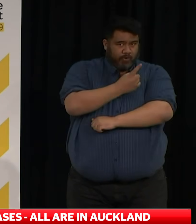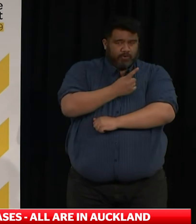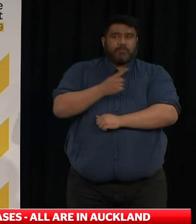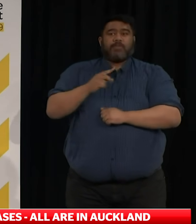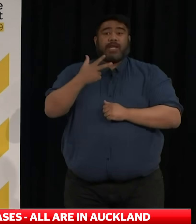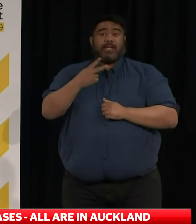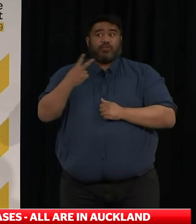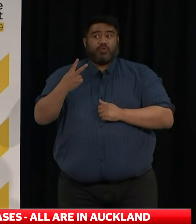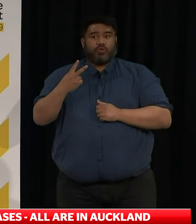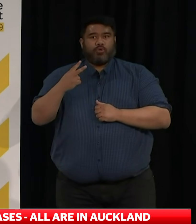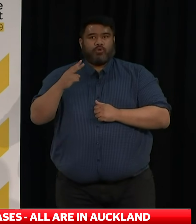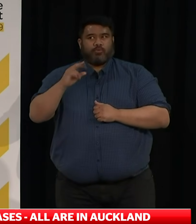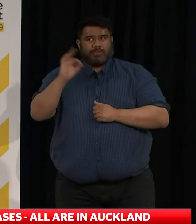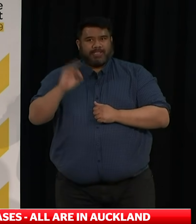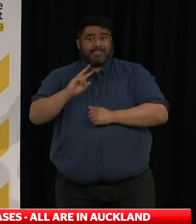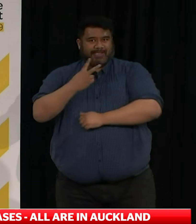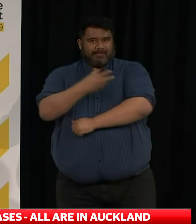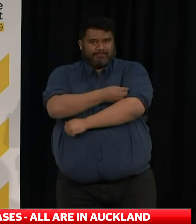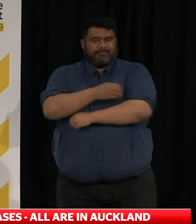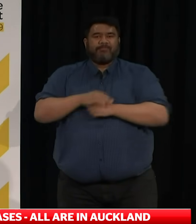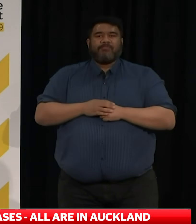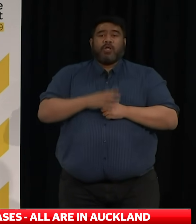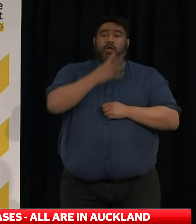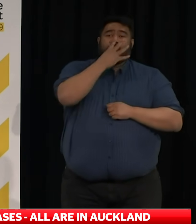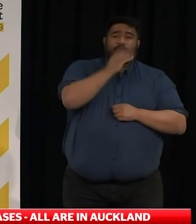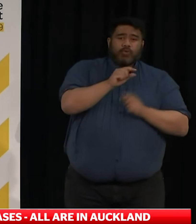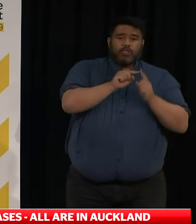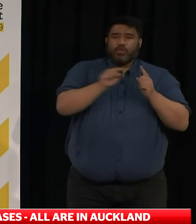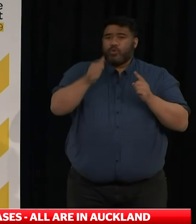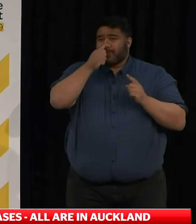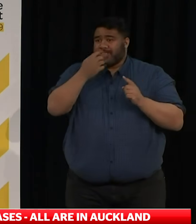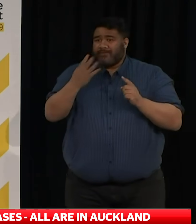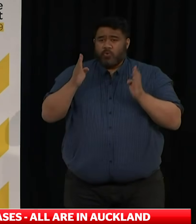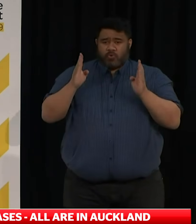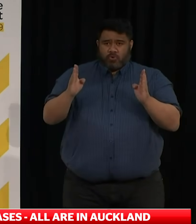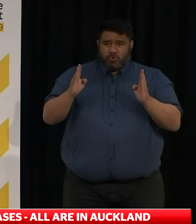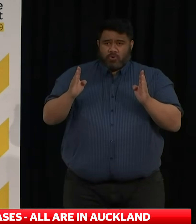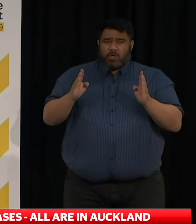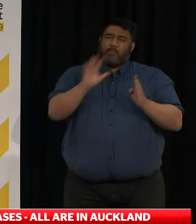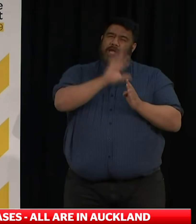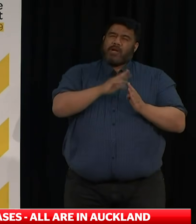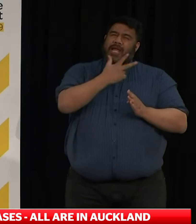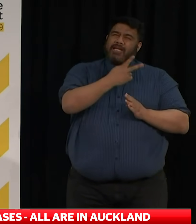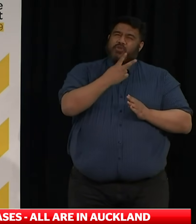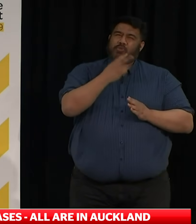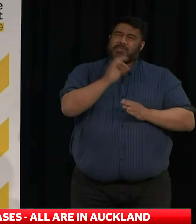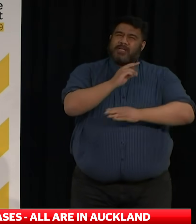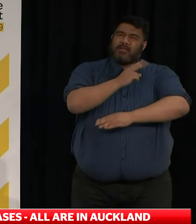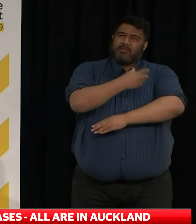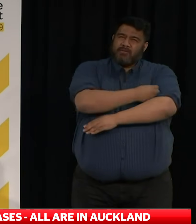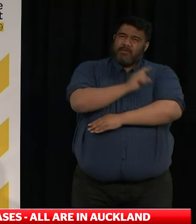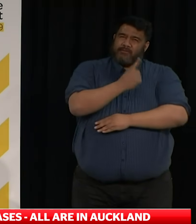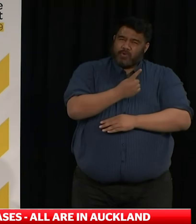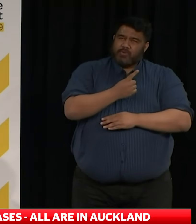their second. For those aged between 40 and 64, the numbers are sitting at 82% for first dose and